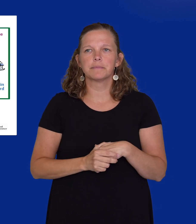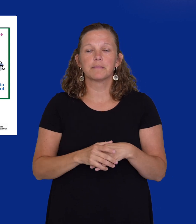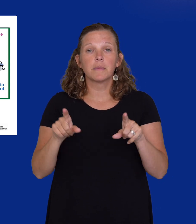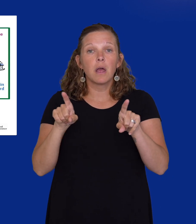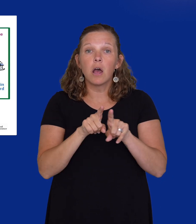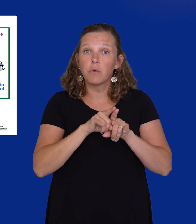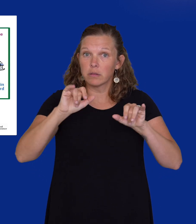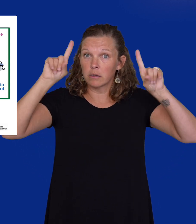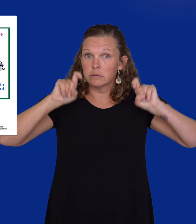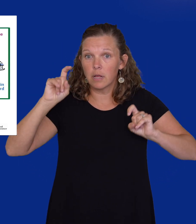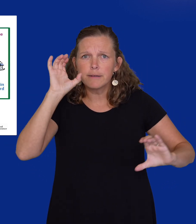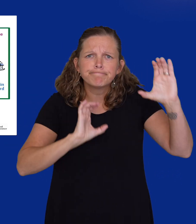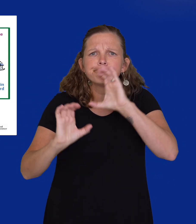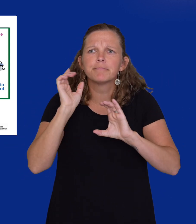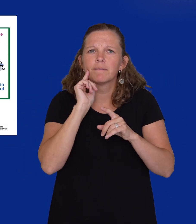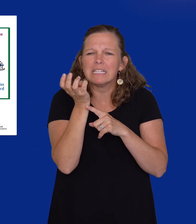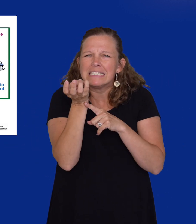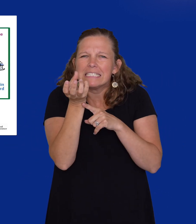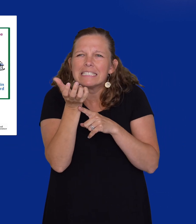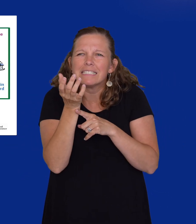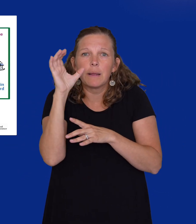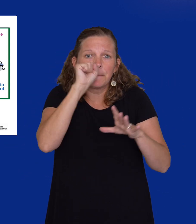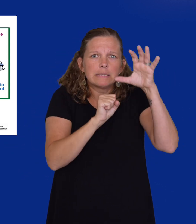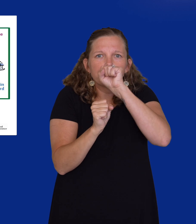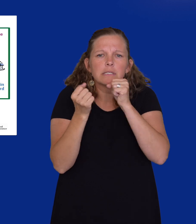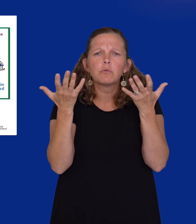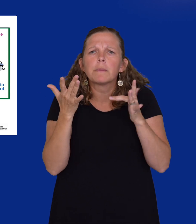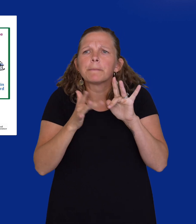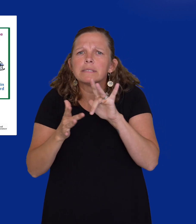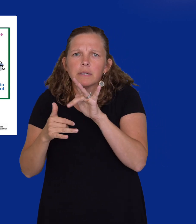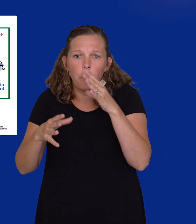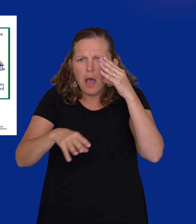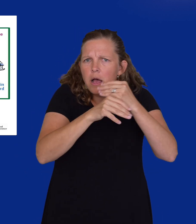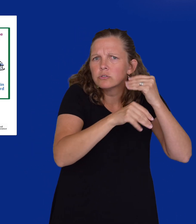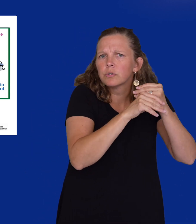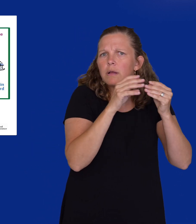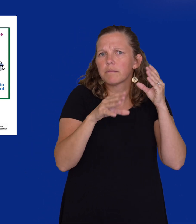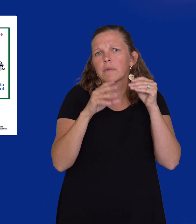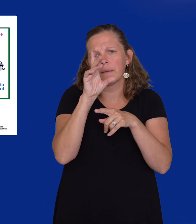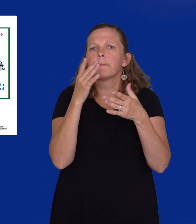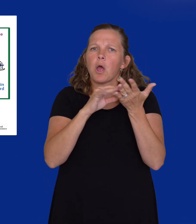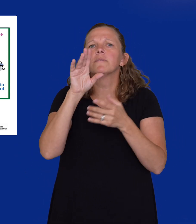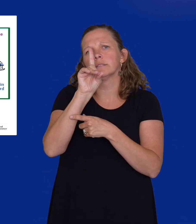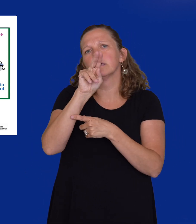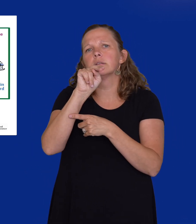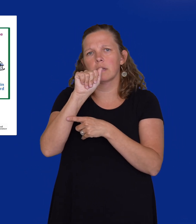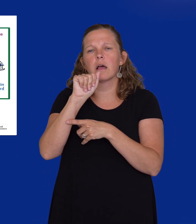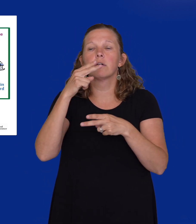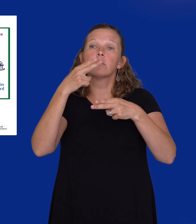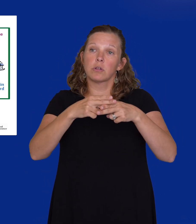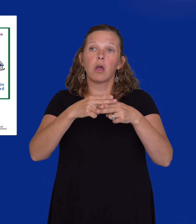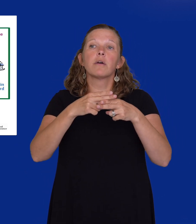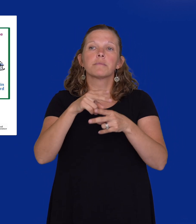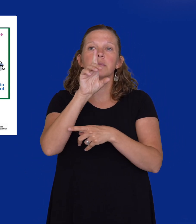It also looks for small missing or extra pieces of DNA known